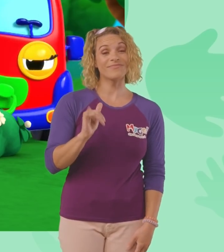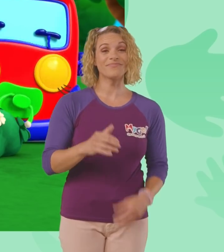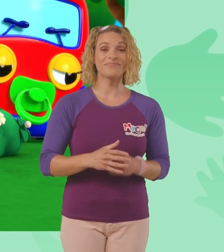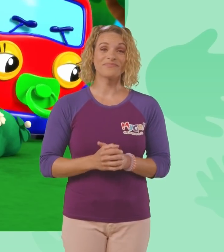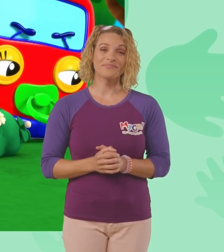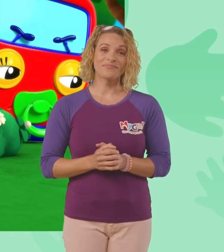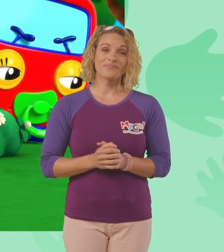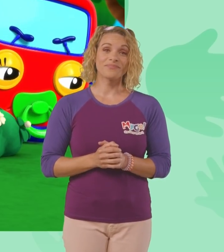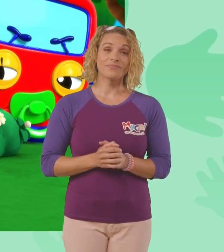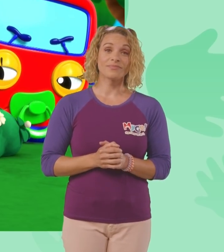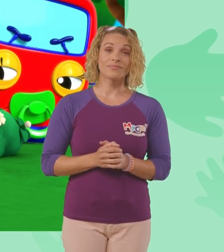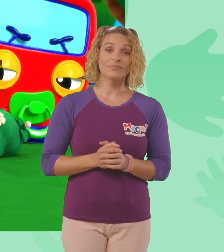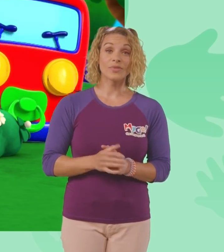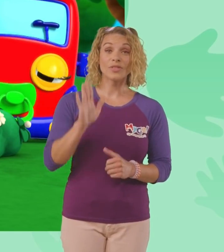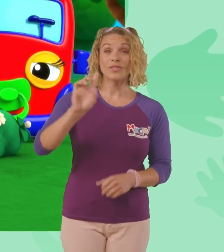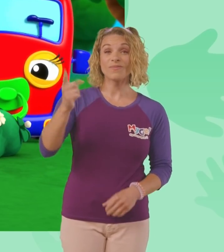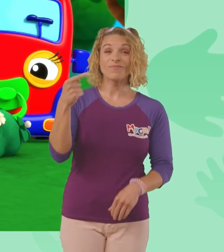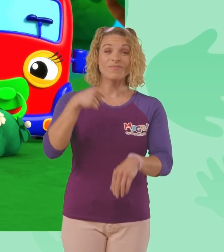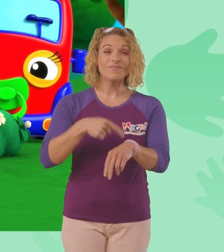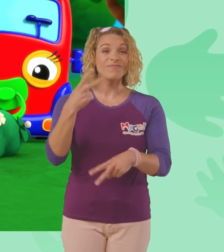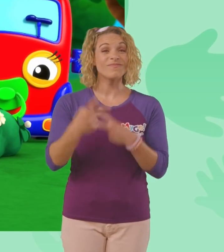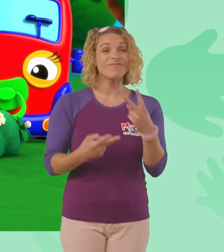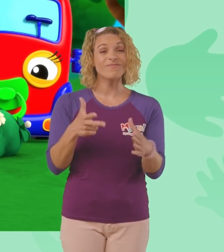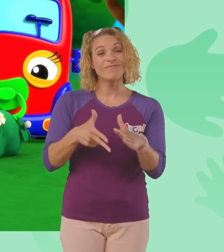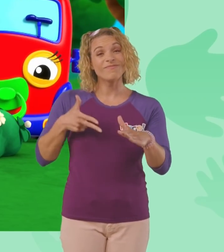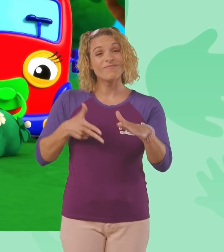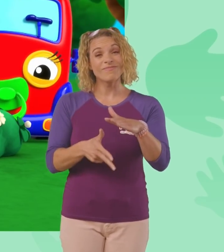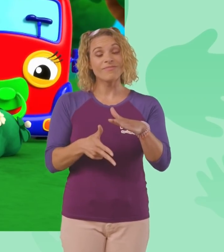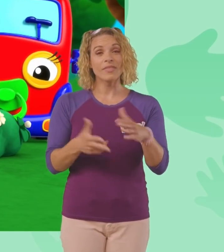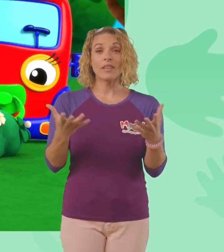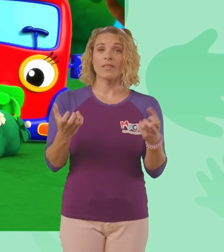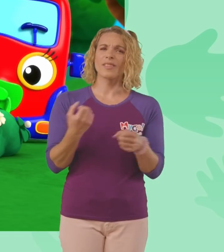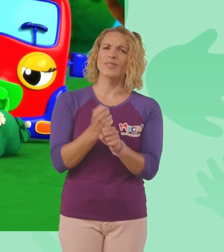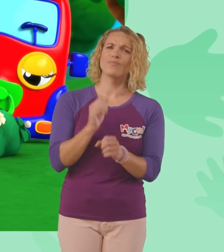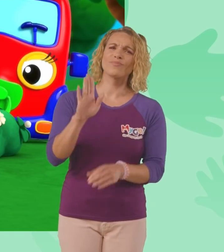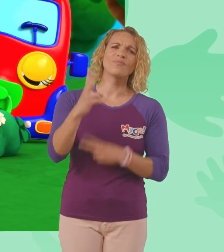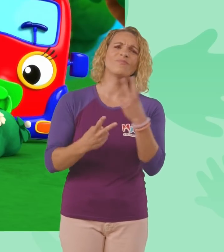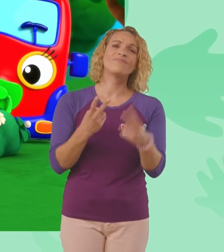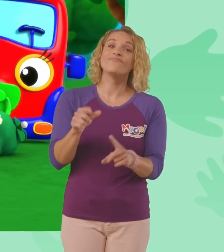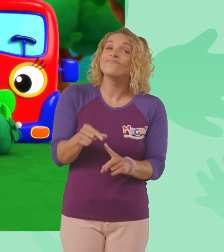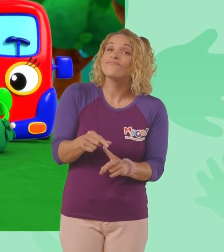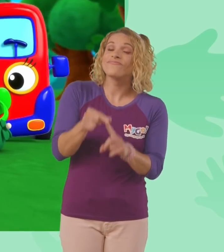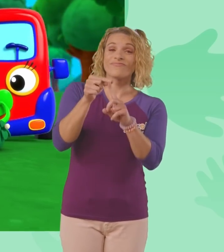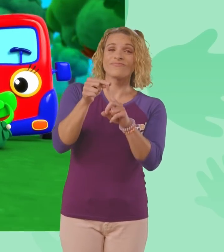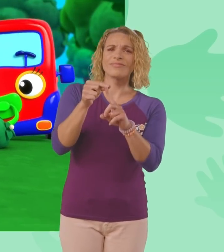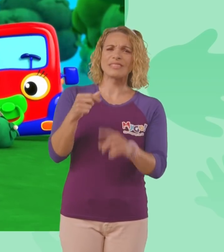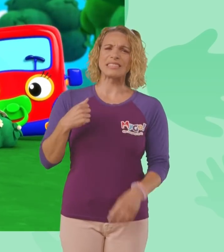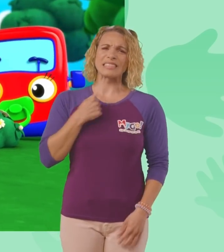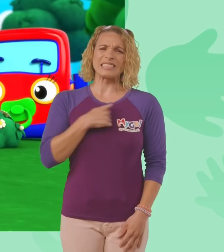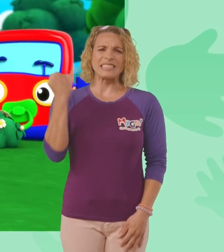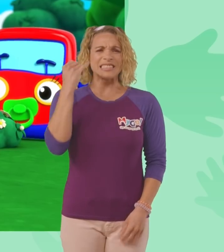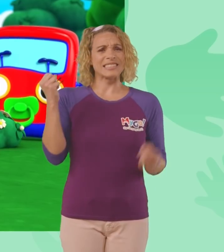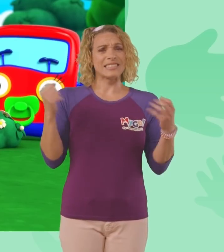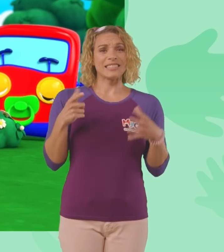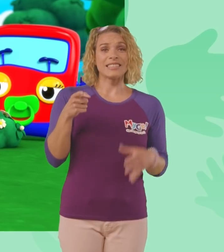too. It's your first time at the garage. We wanted to make your visit extra special.